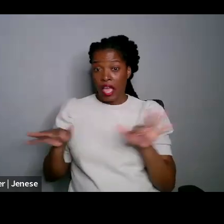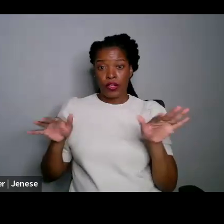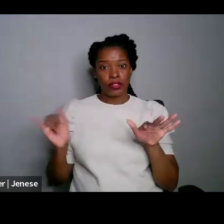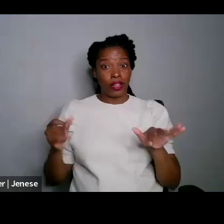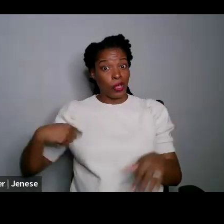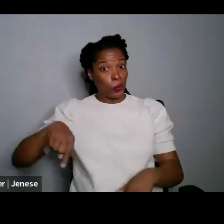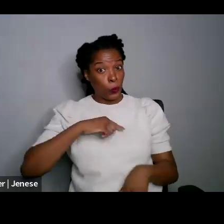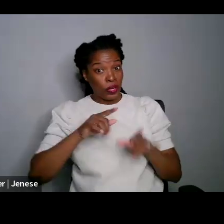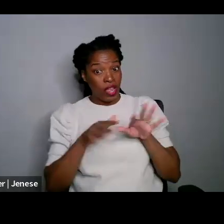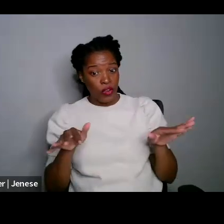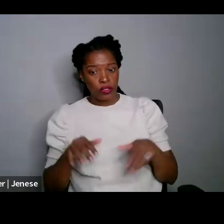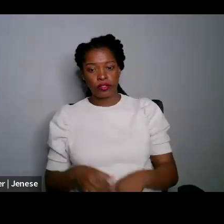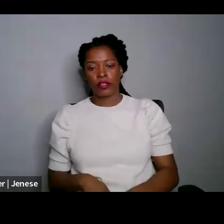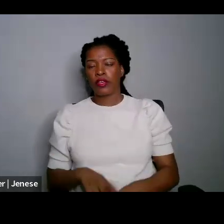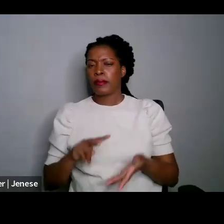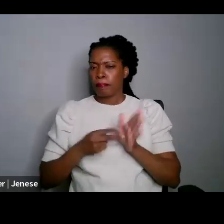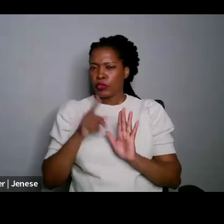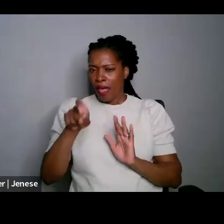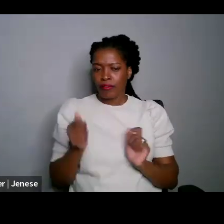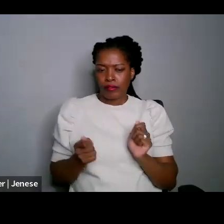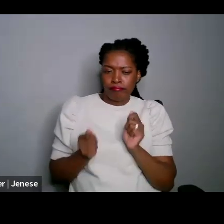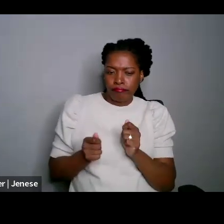visuals to meet people where they are.